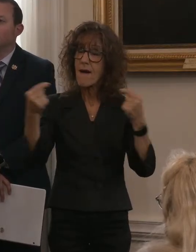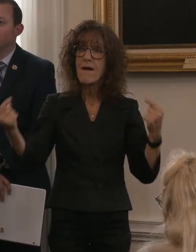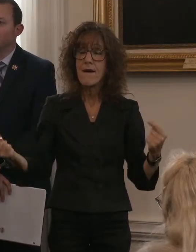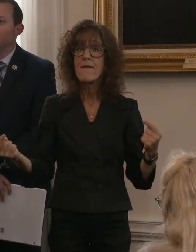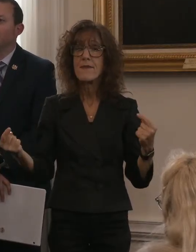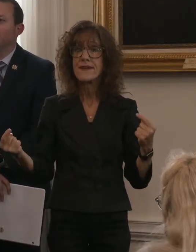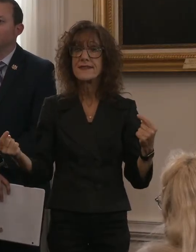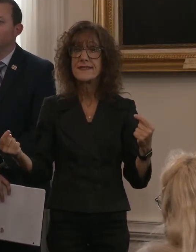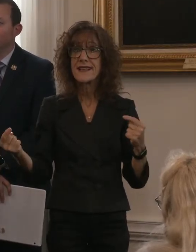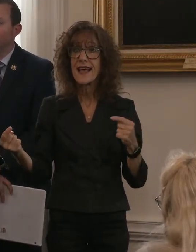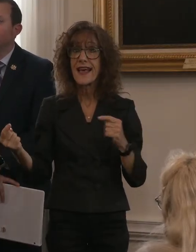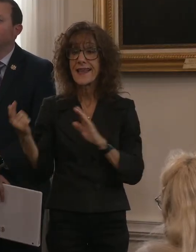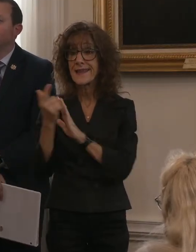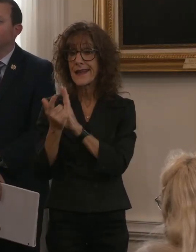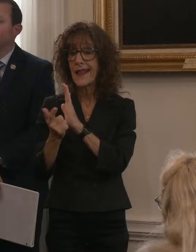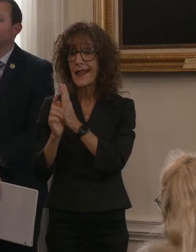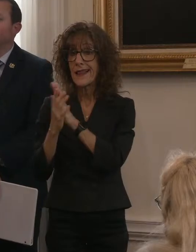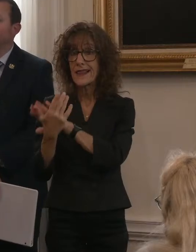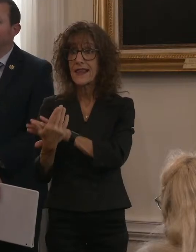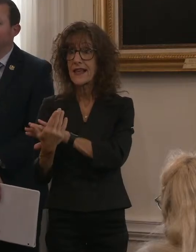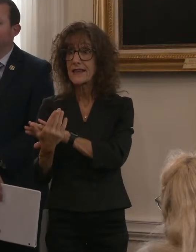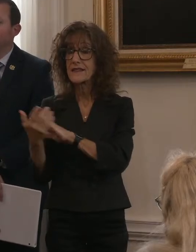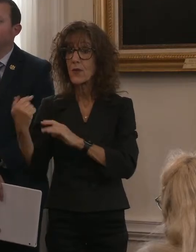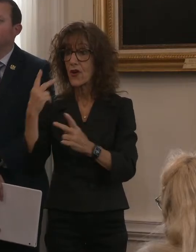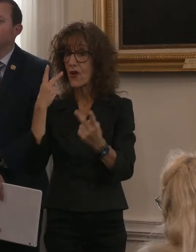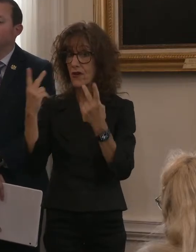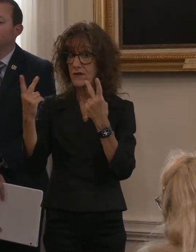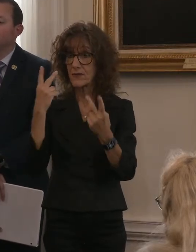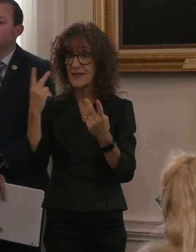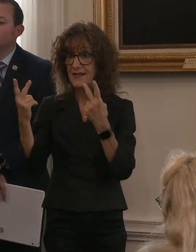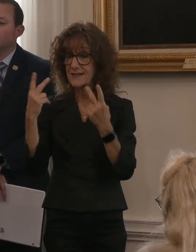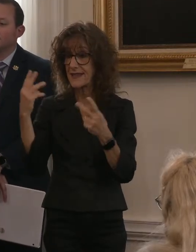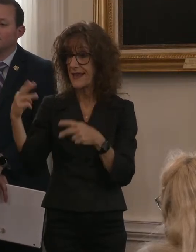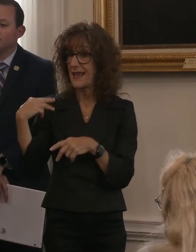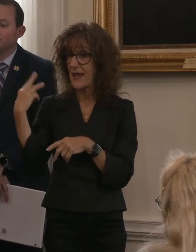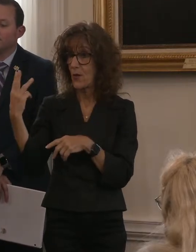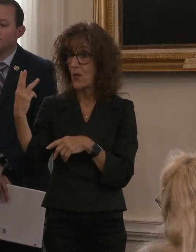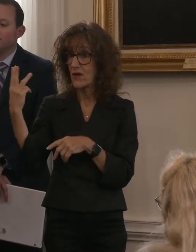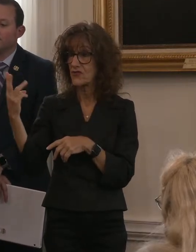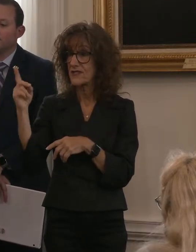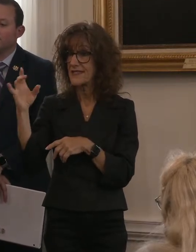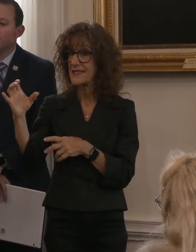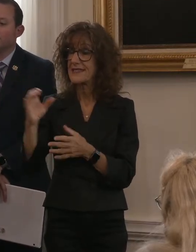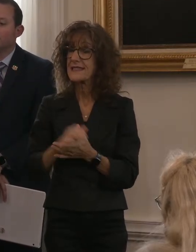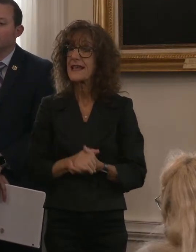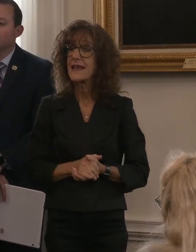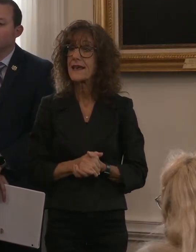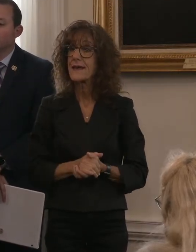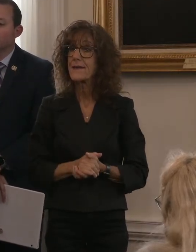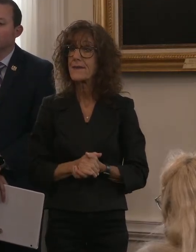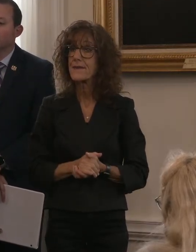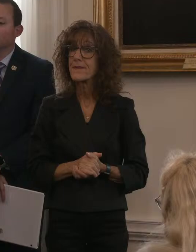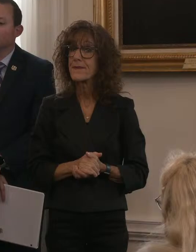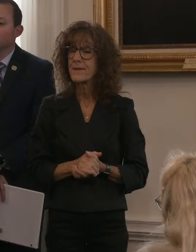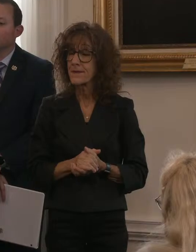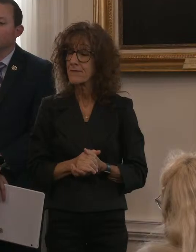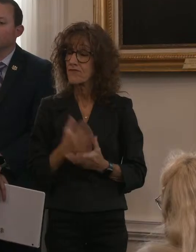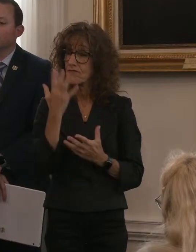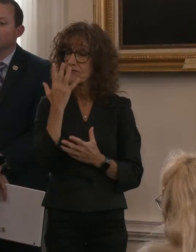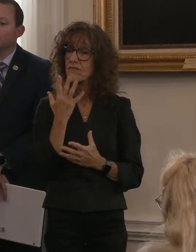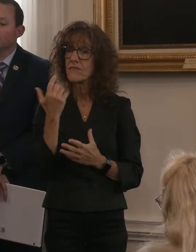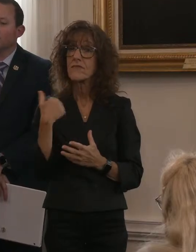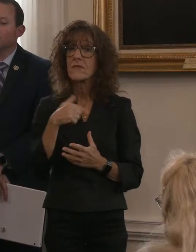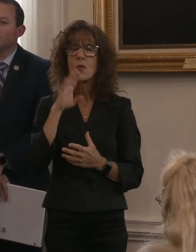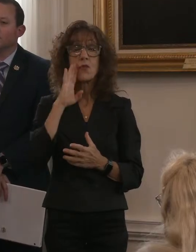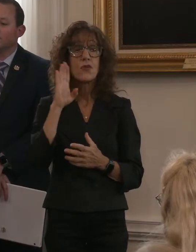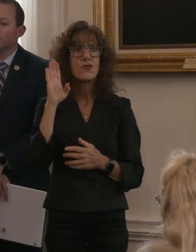the legalizations we are witnessing in Washington, D.C. Unfortunately, we